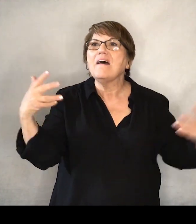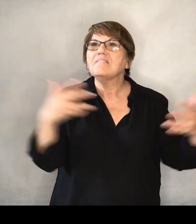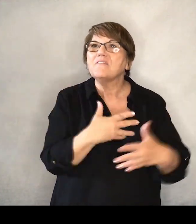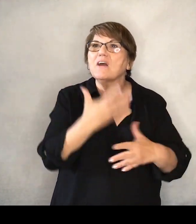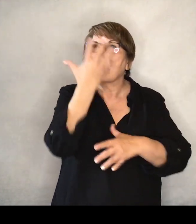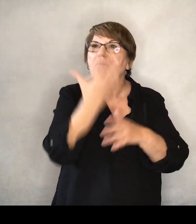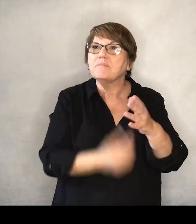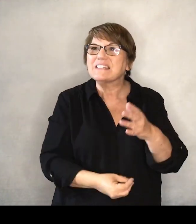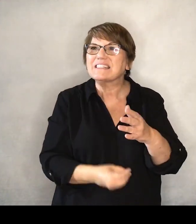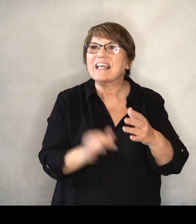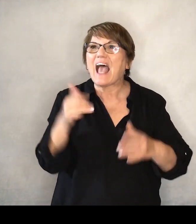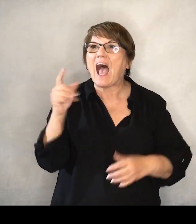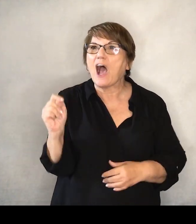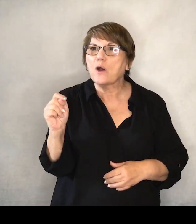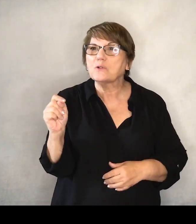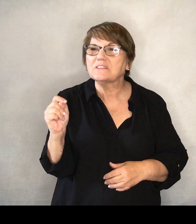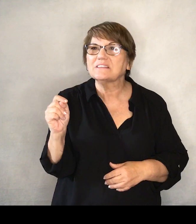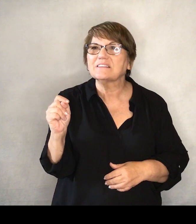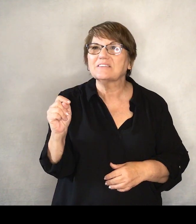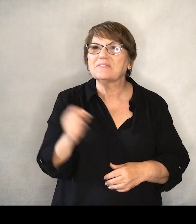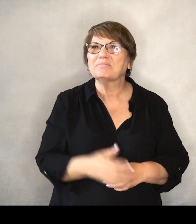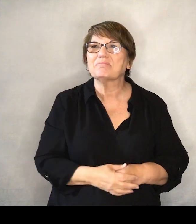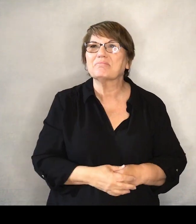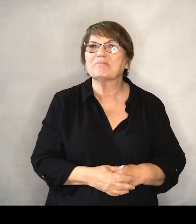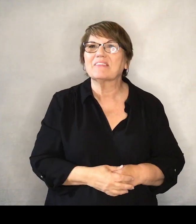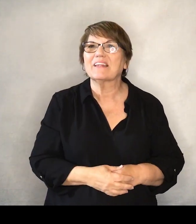Fear of missing out. Right.